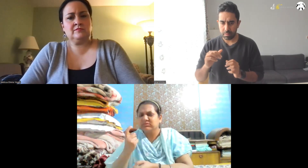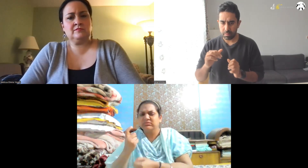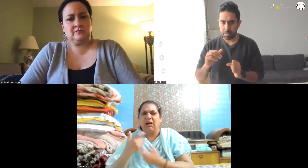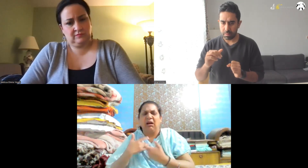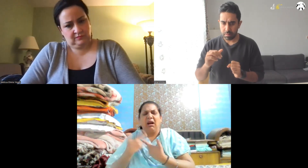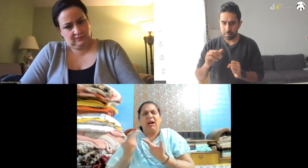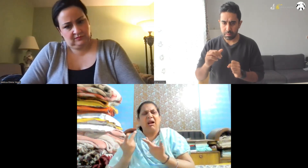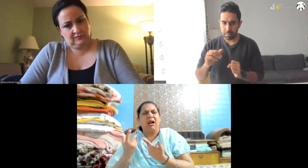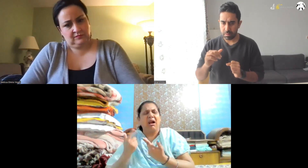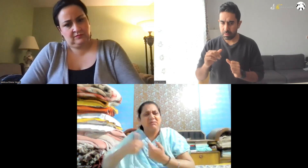blood pressure. And